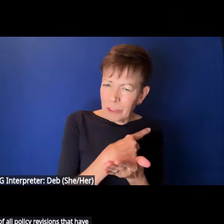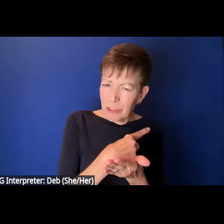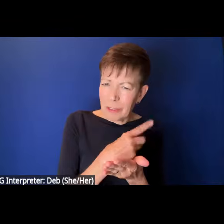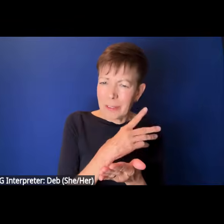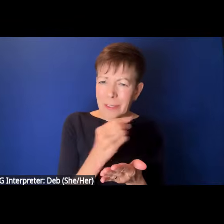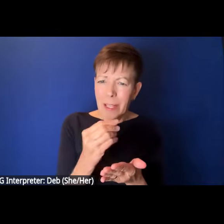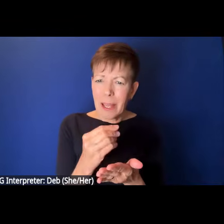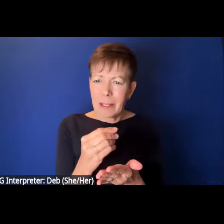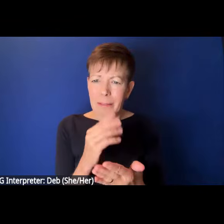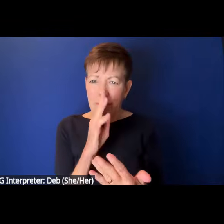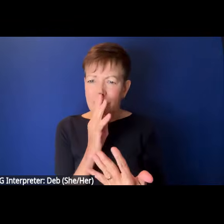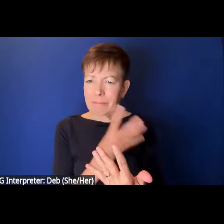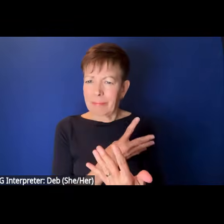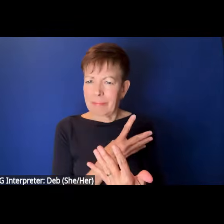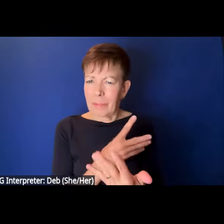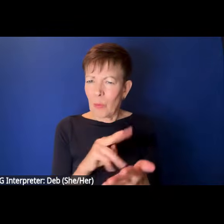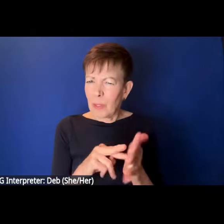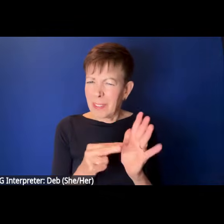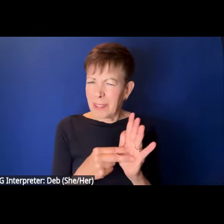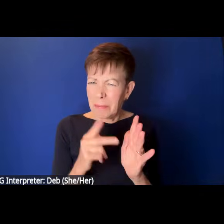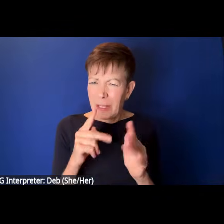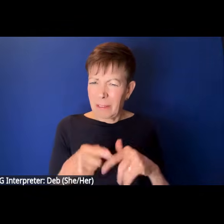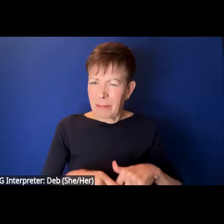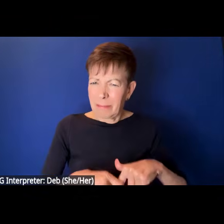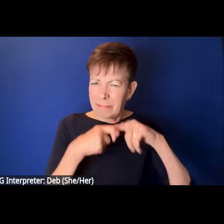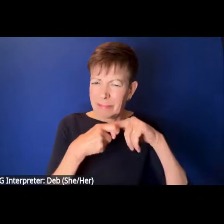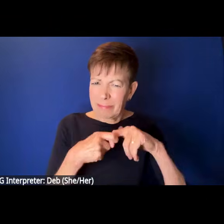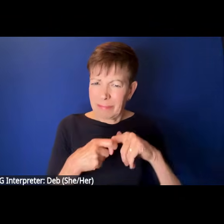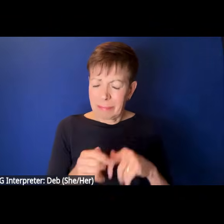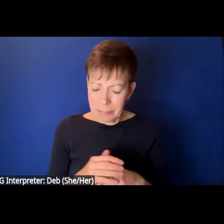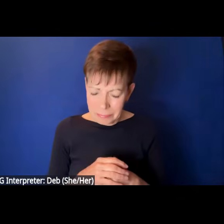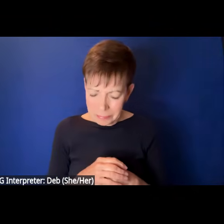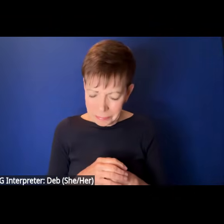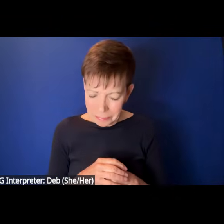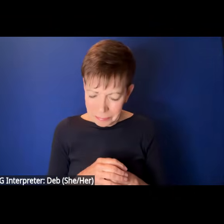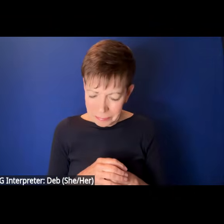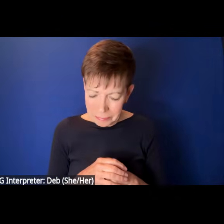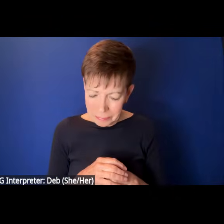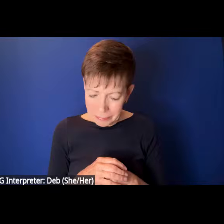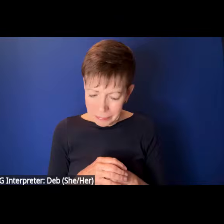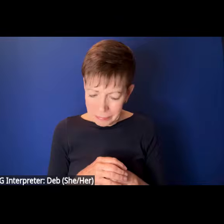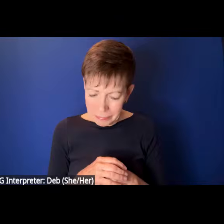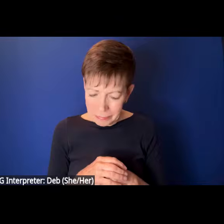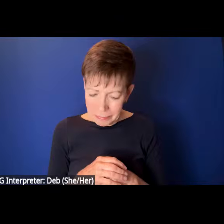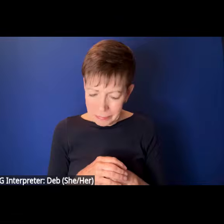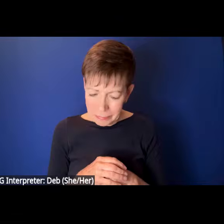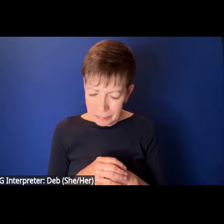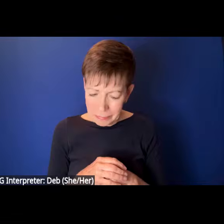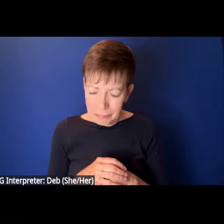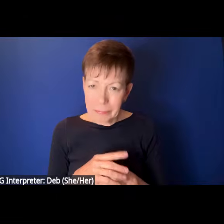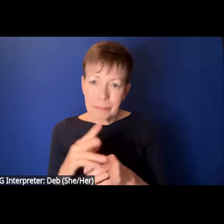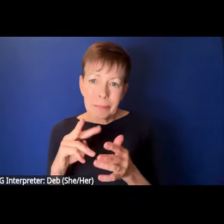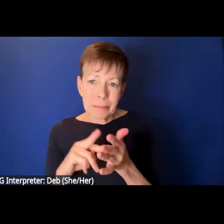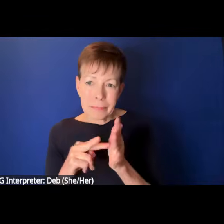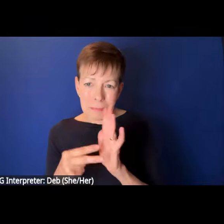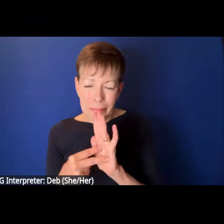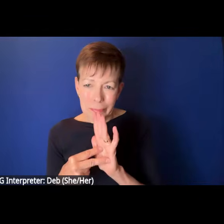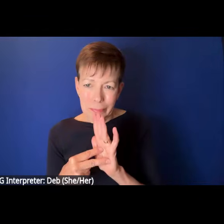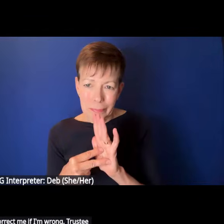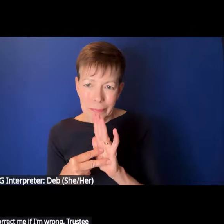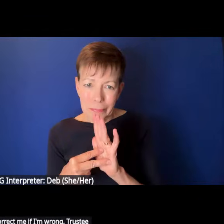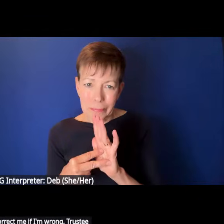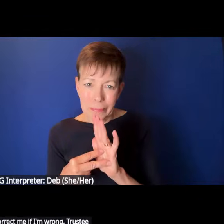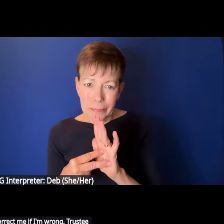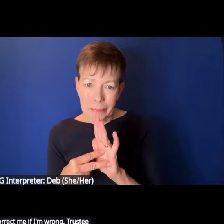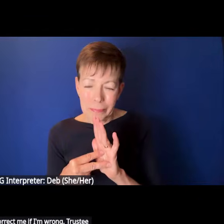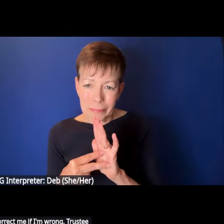Where suspend? Yeah. So basically, it would mean, and again, you can correct me if I'm wrong, trustee Kwan, I didn't